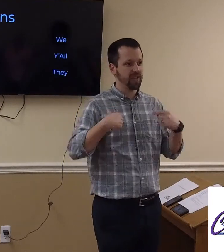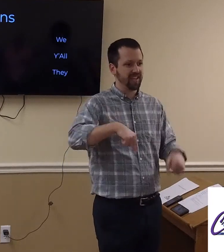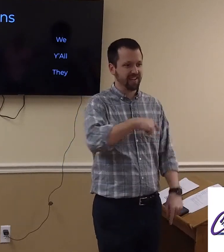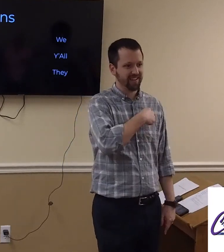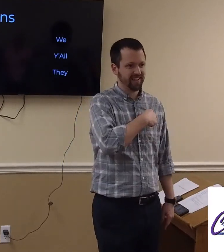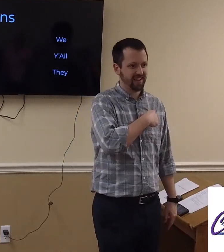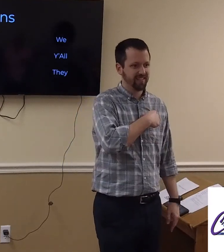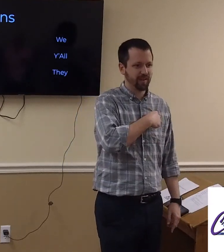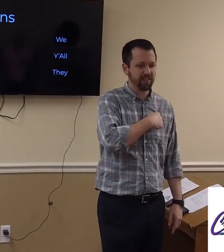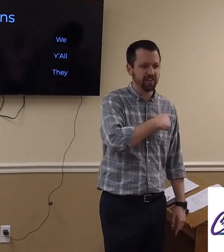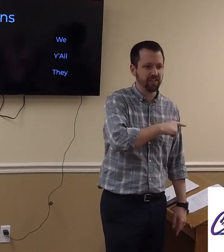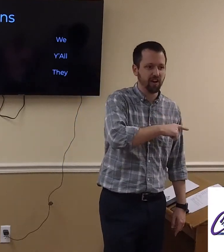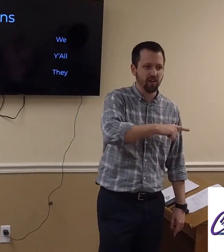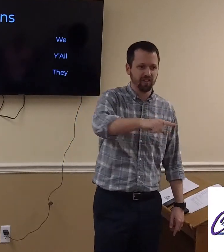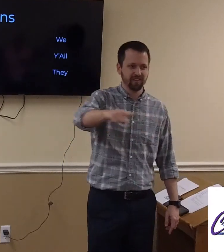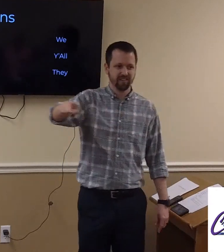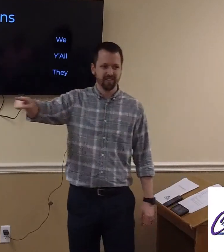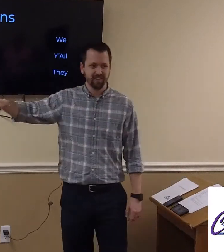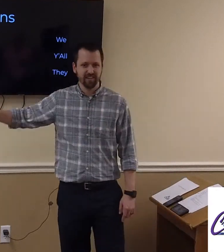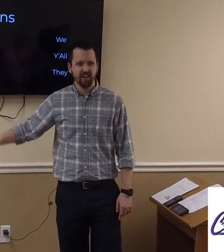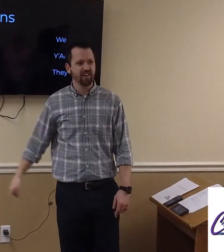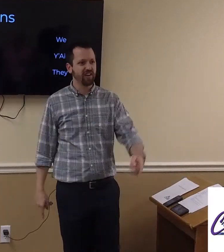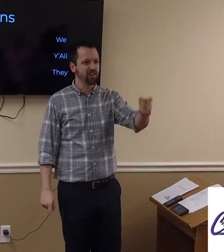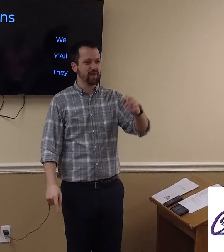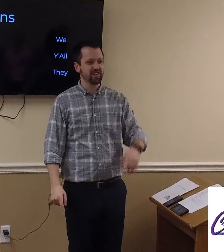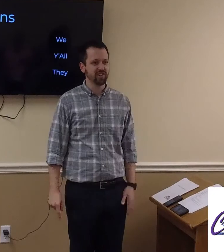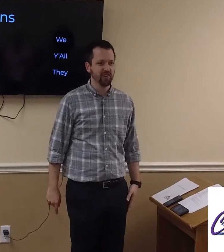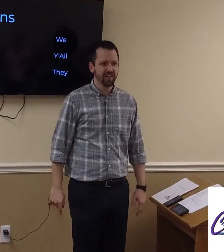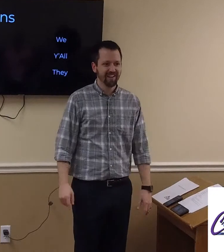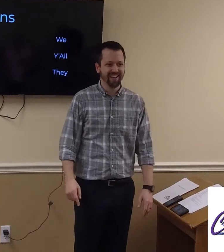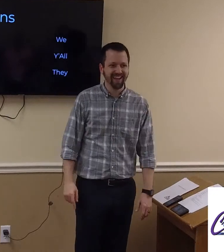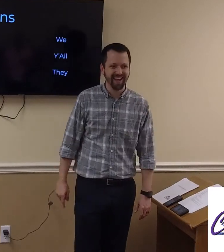we. That's right. I'm talking about the y'all. Y'all would be both. Oh, that's right. You know Spanish too. So we